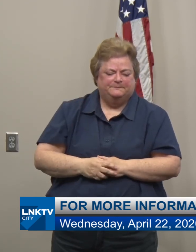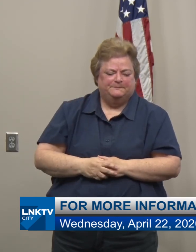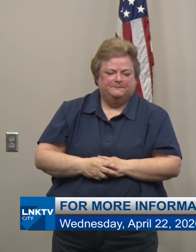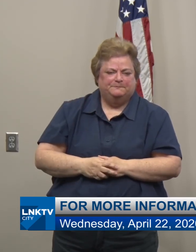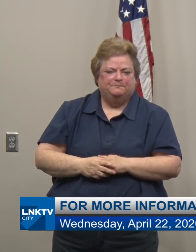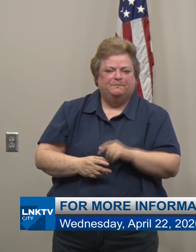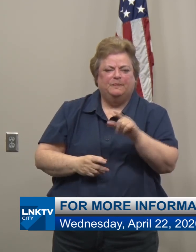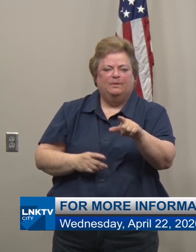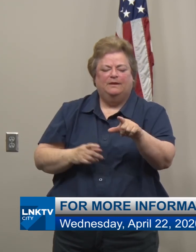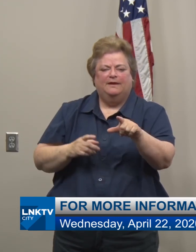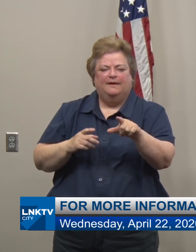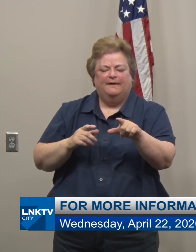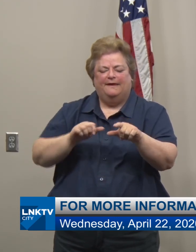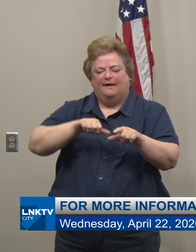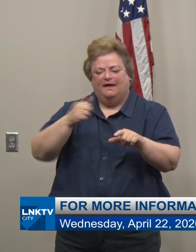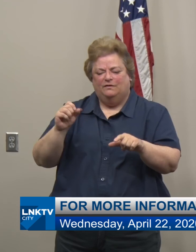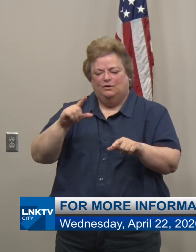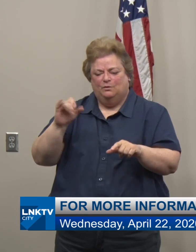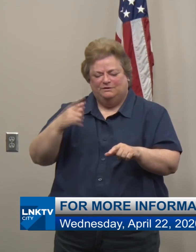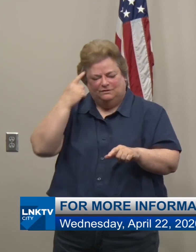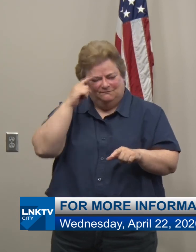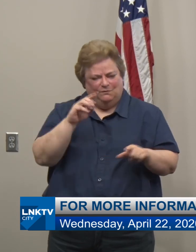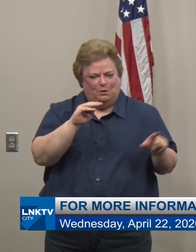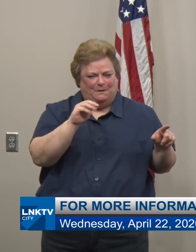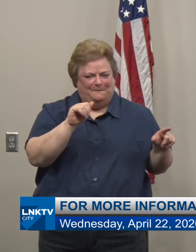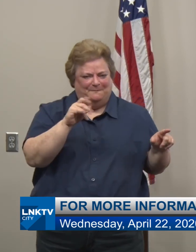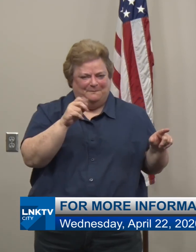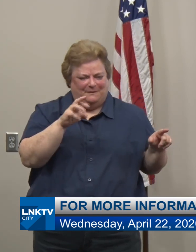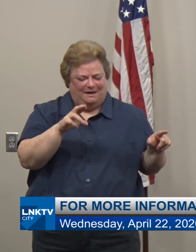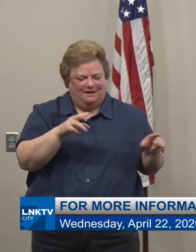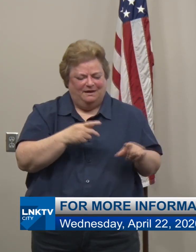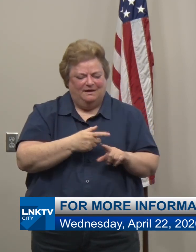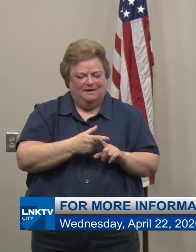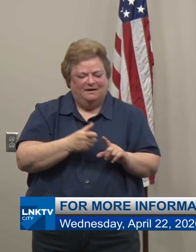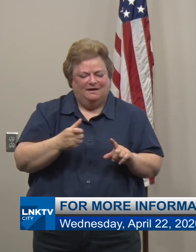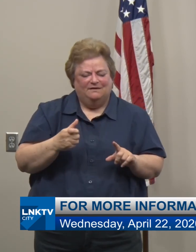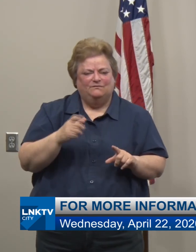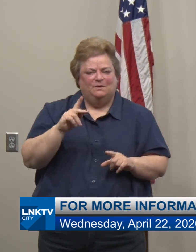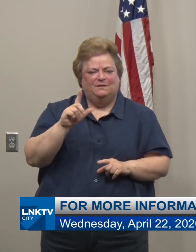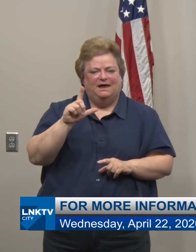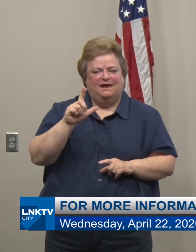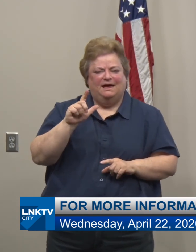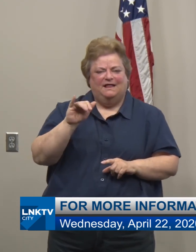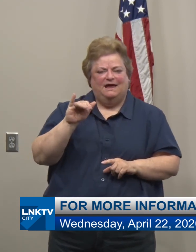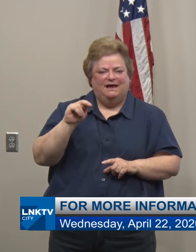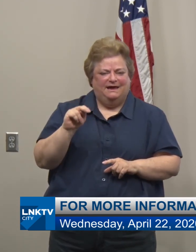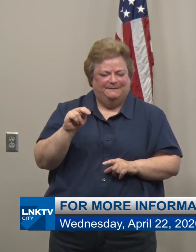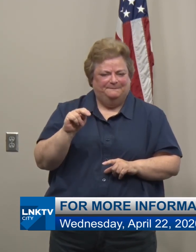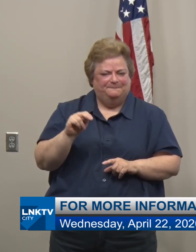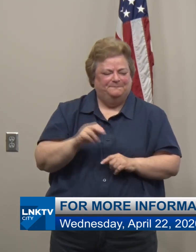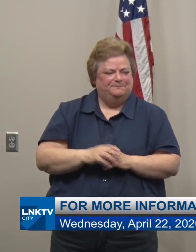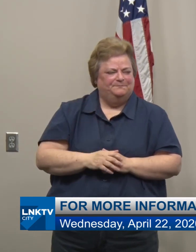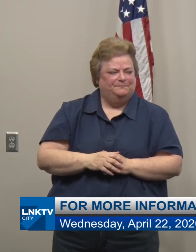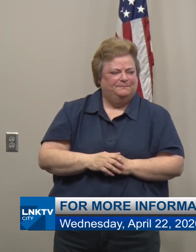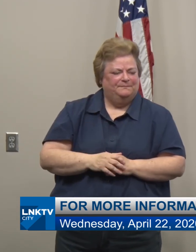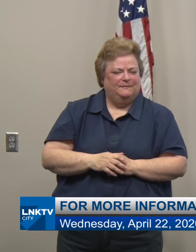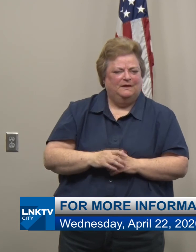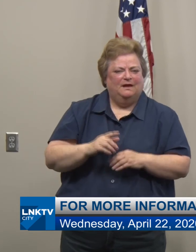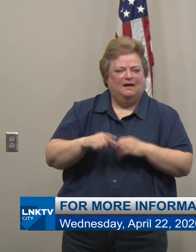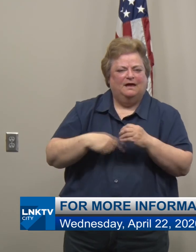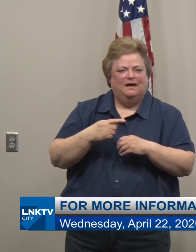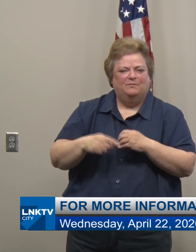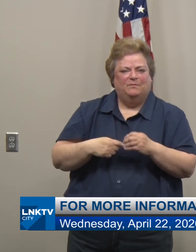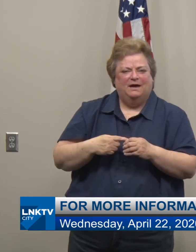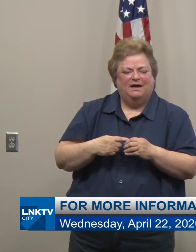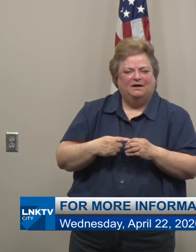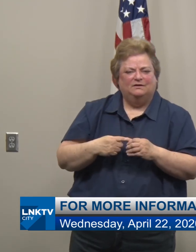Okay, and then this one is for the mayor, from Kellen at KLIN. It's about the